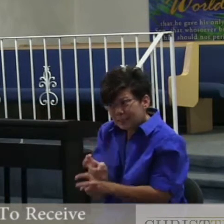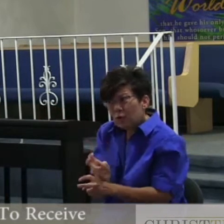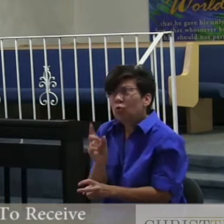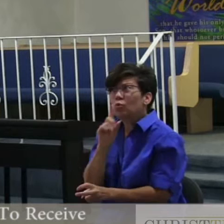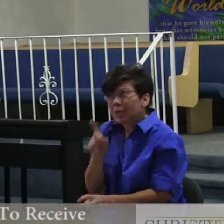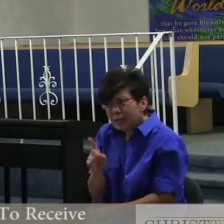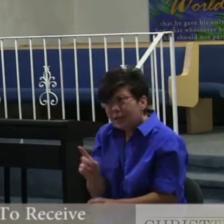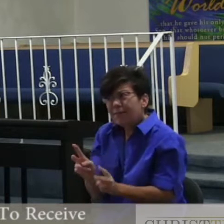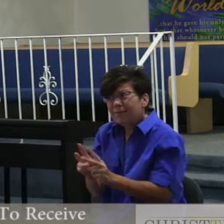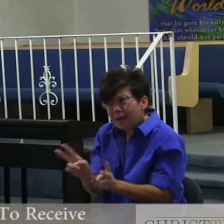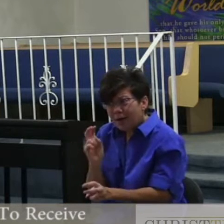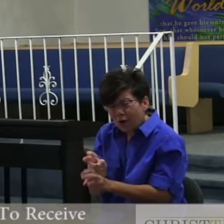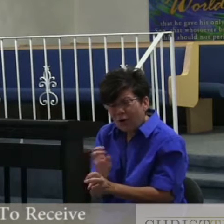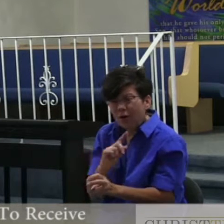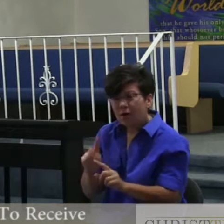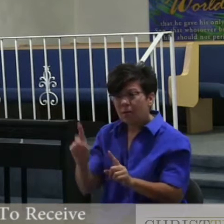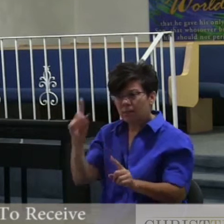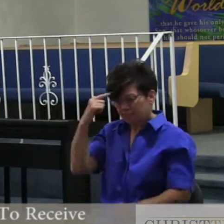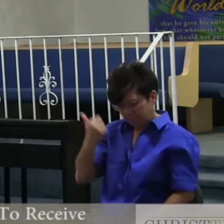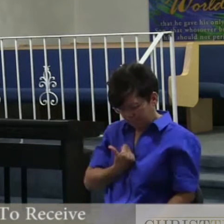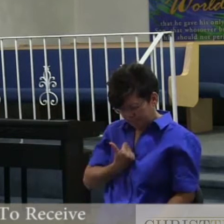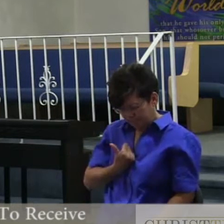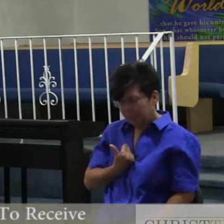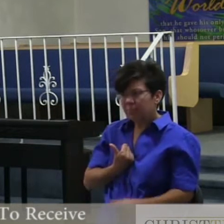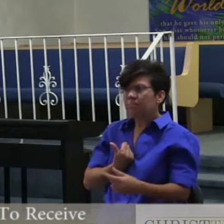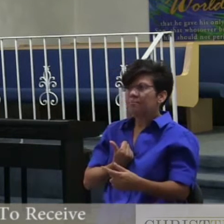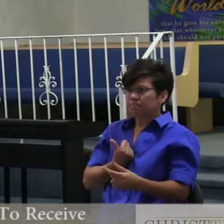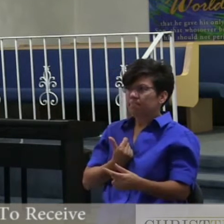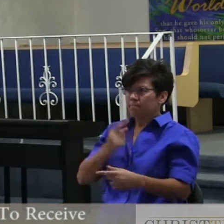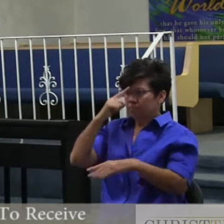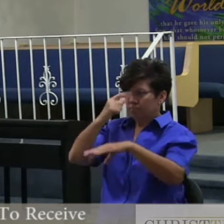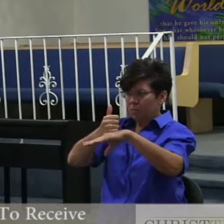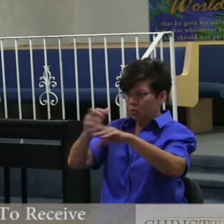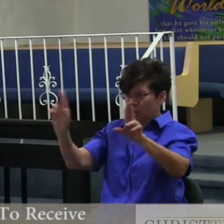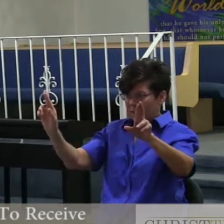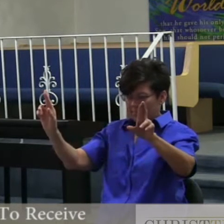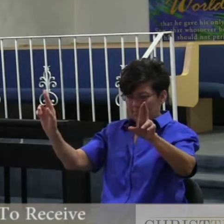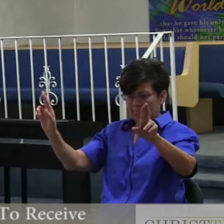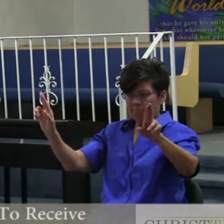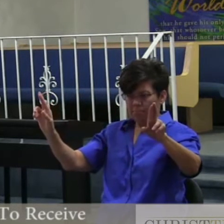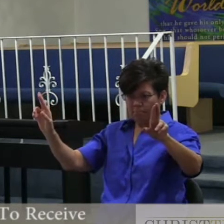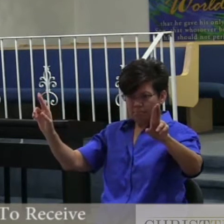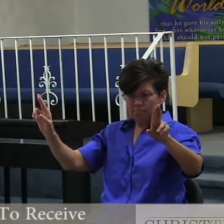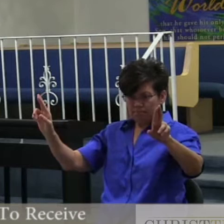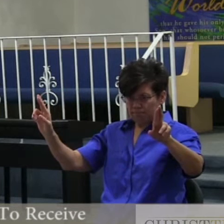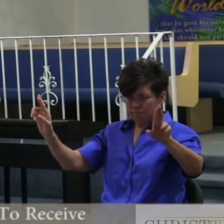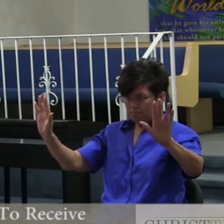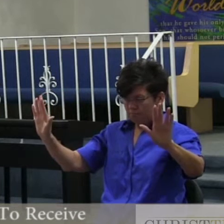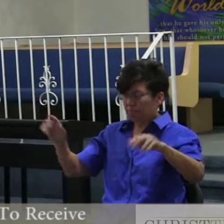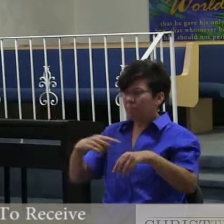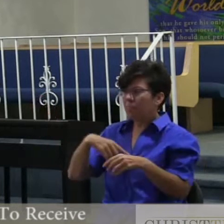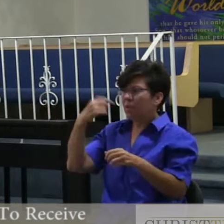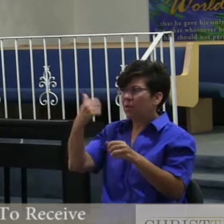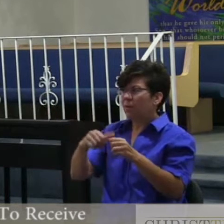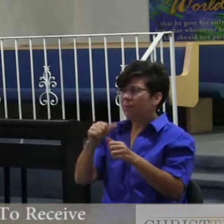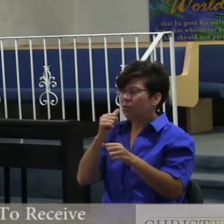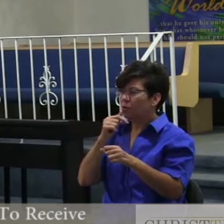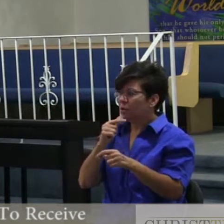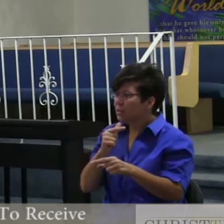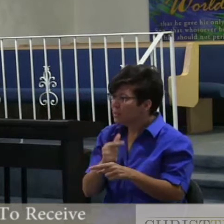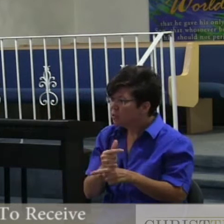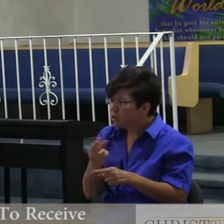very hard. But it's up to us if we can have our mind made up. I remember Sister